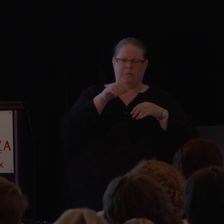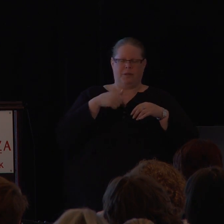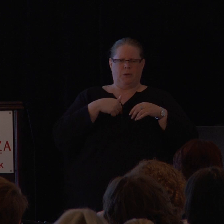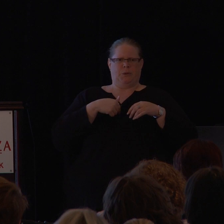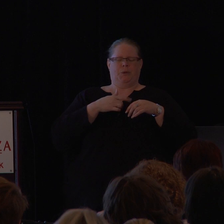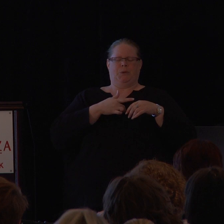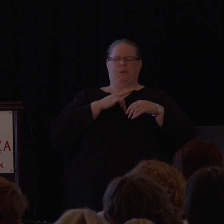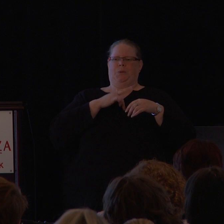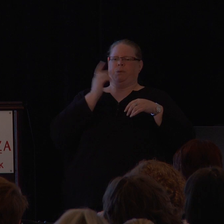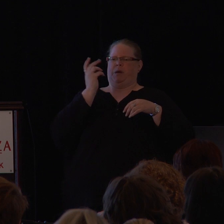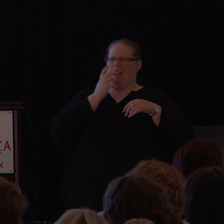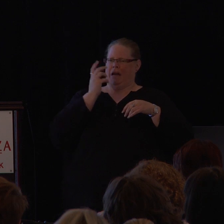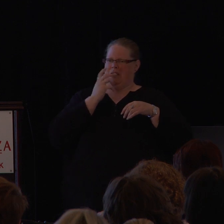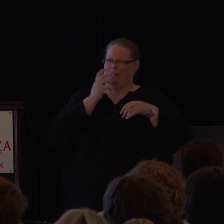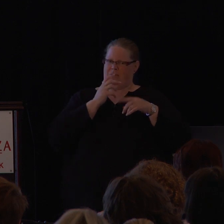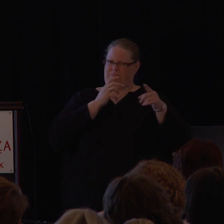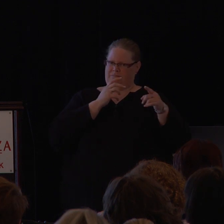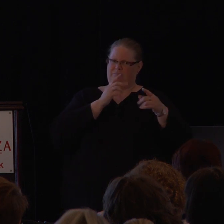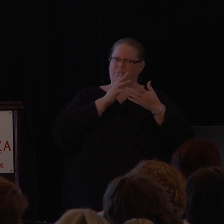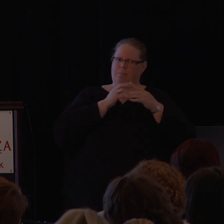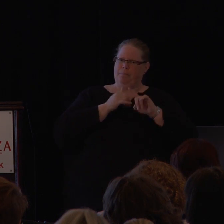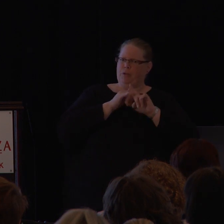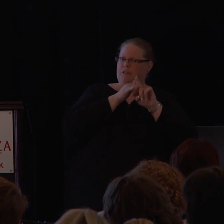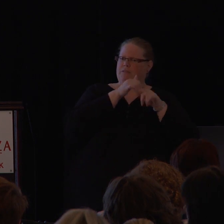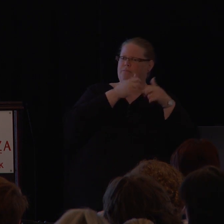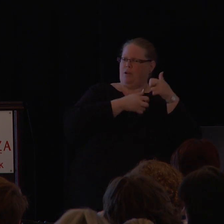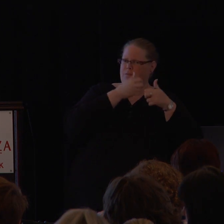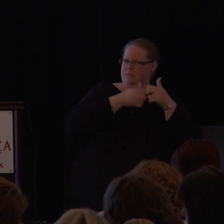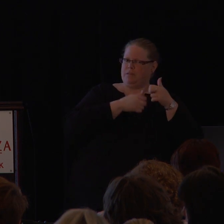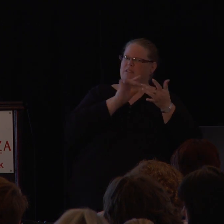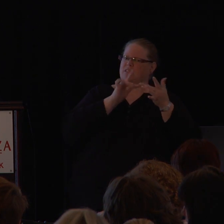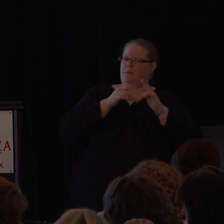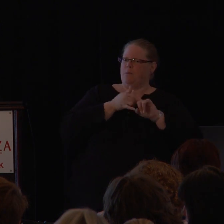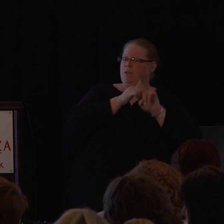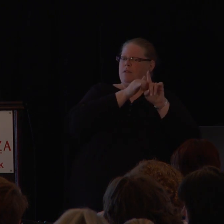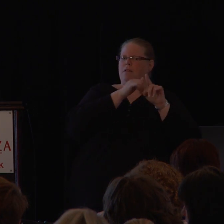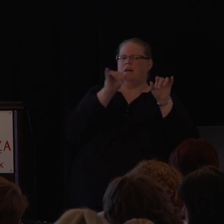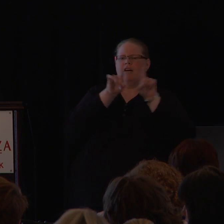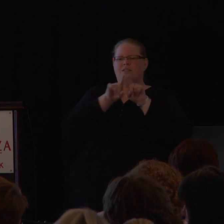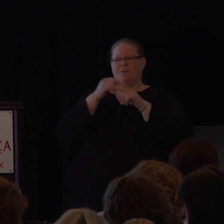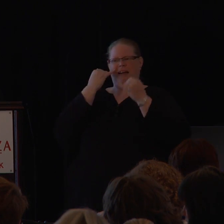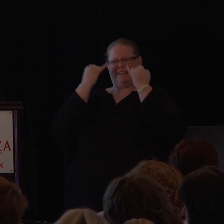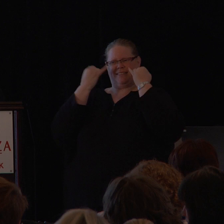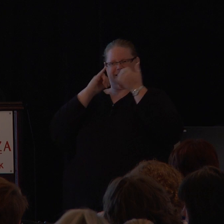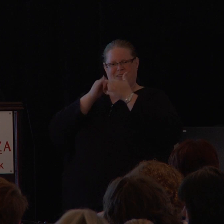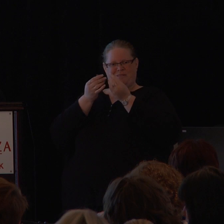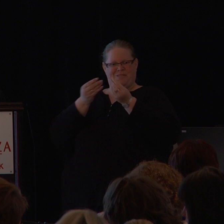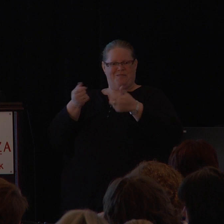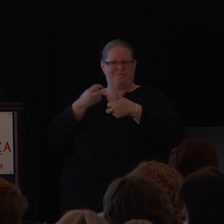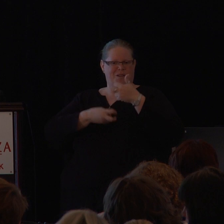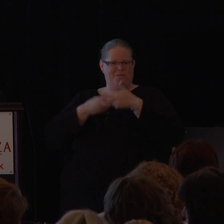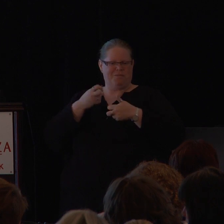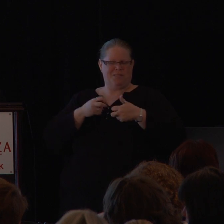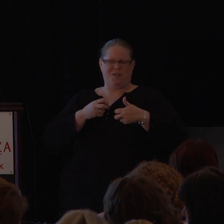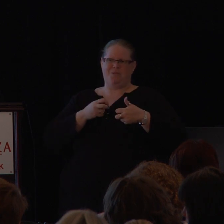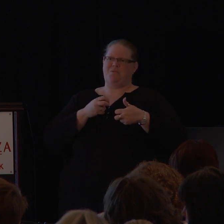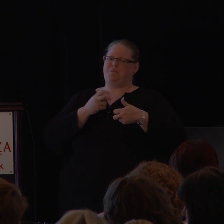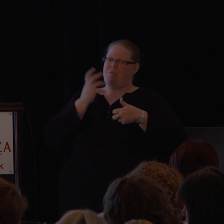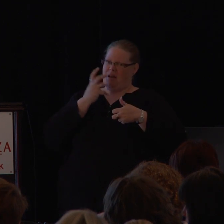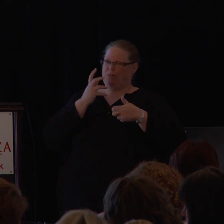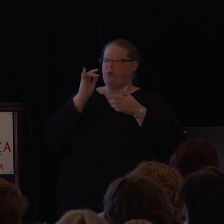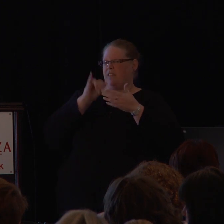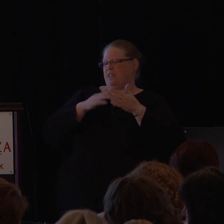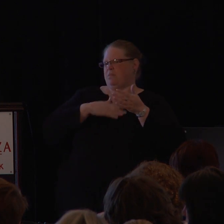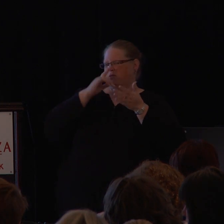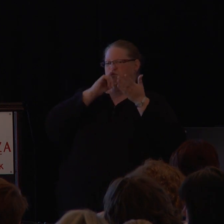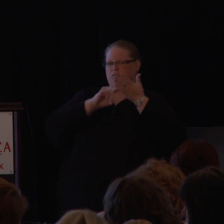both about the nature of the problems of bullying and cyberbullying and ideas about what might be done. So that was kind of our empirical